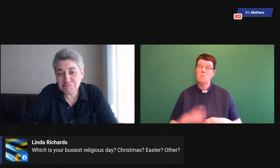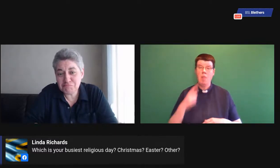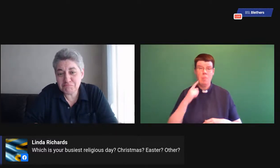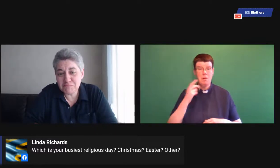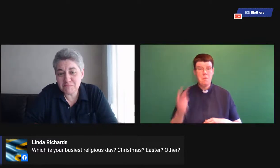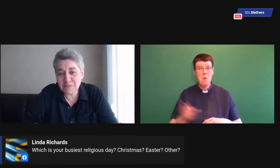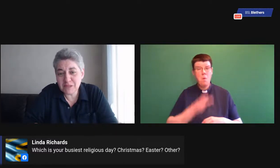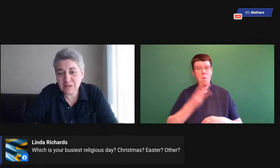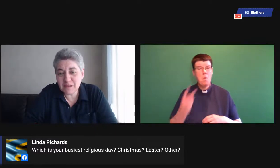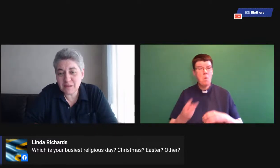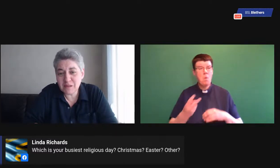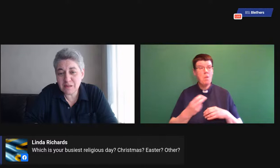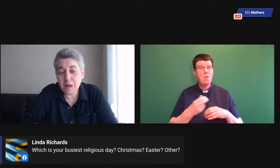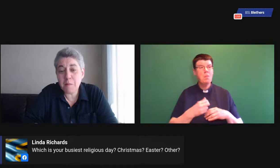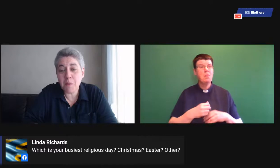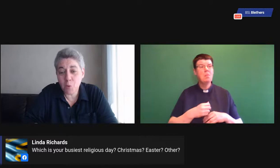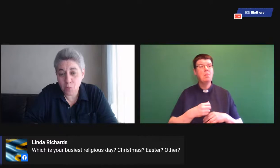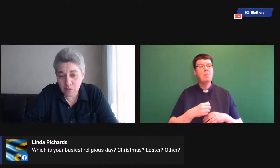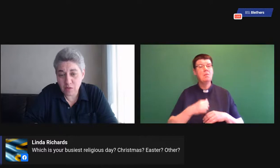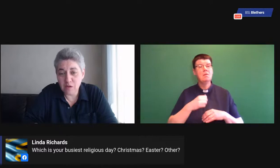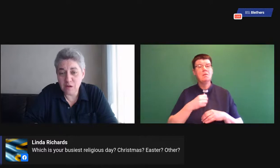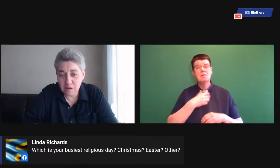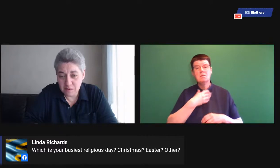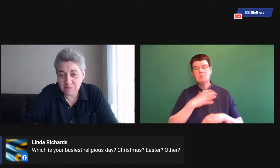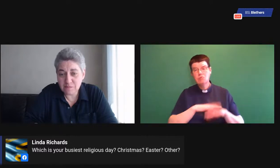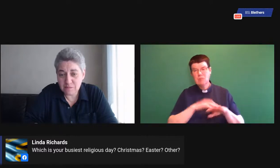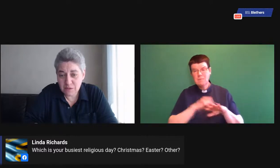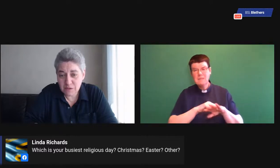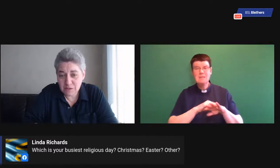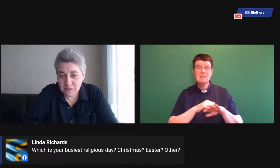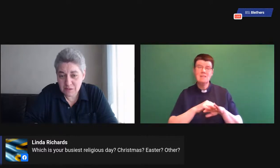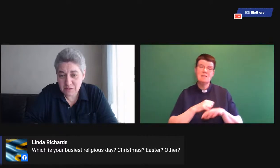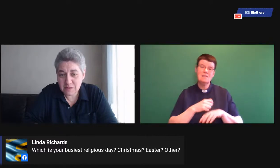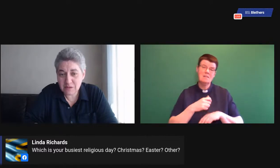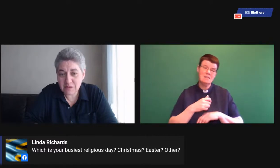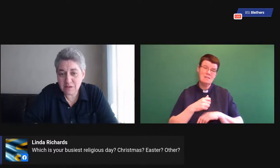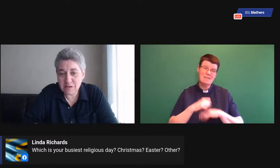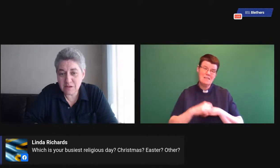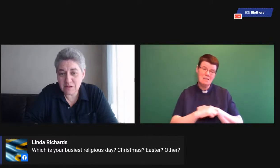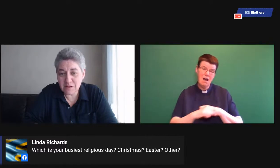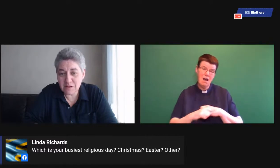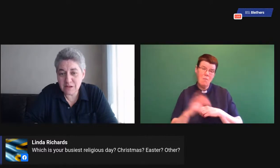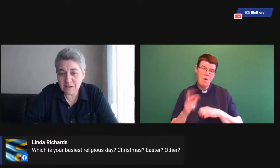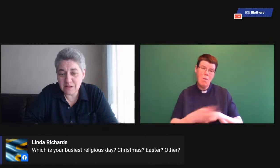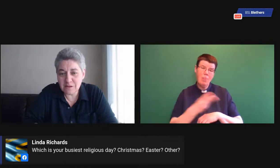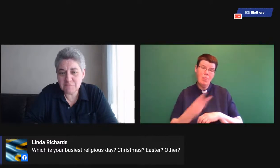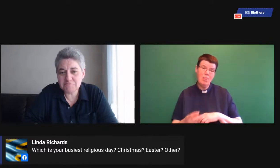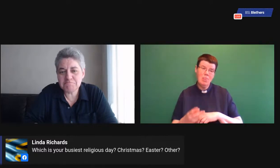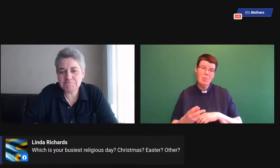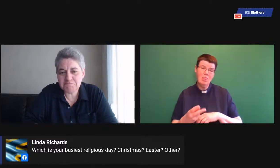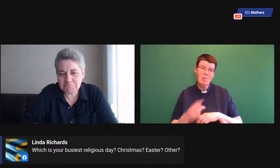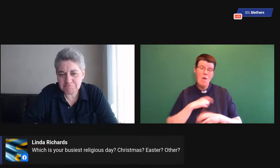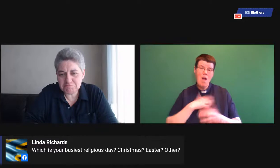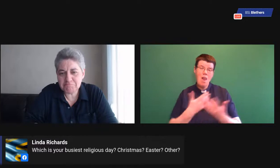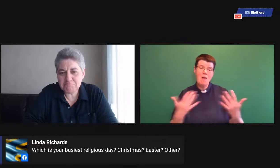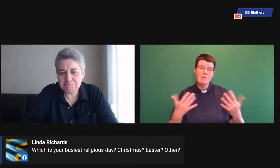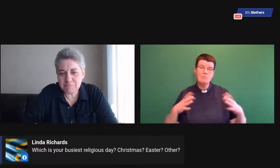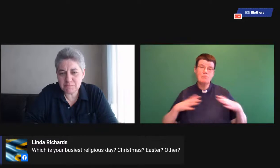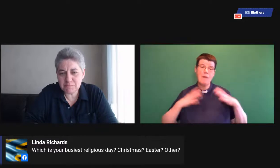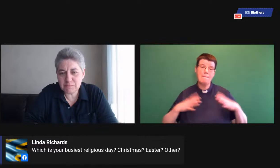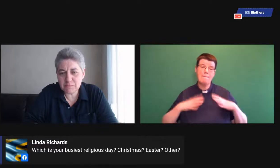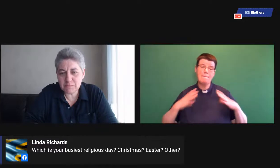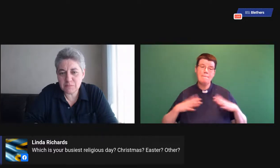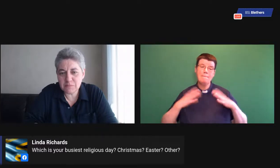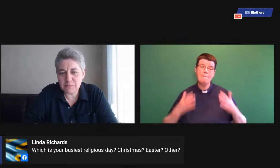Ooh, good question. Do you know, I think Christmas and Easter are